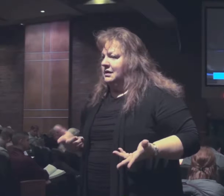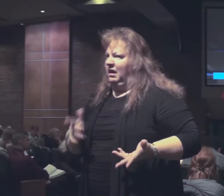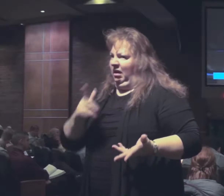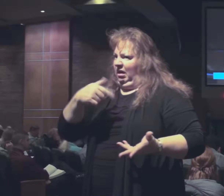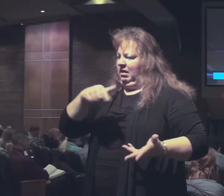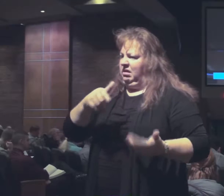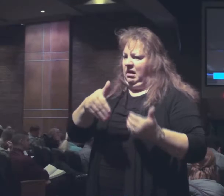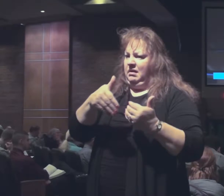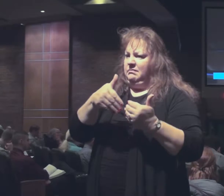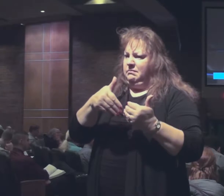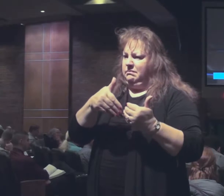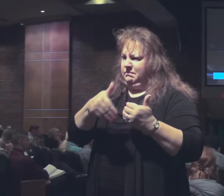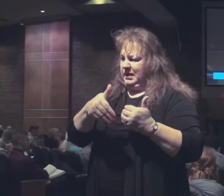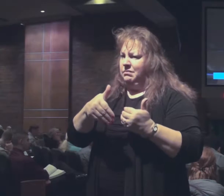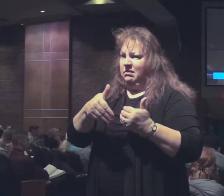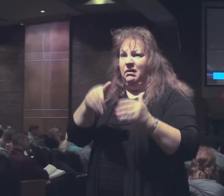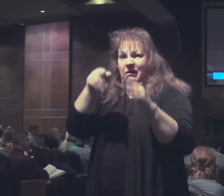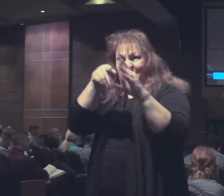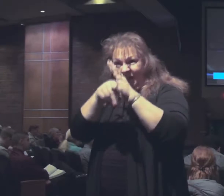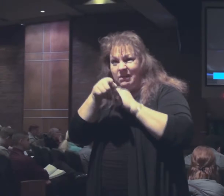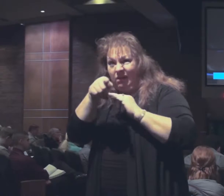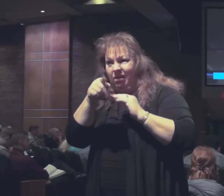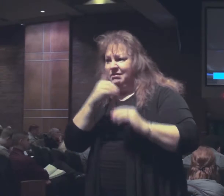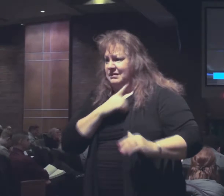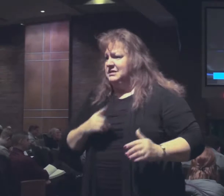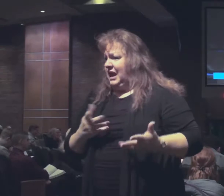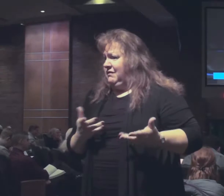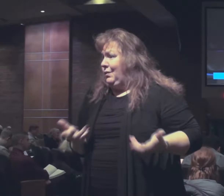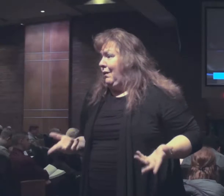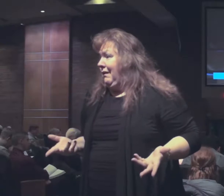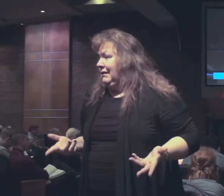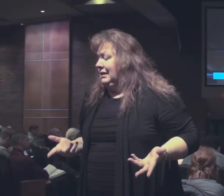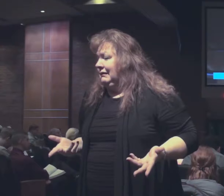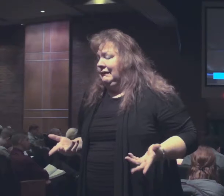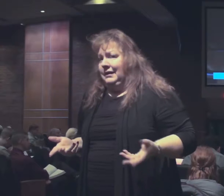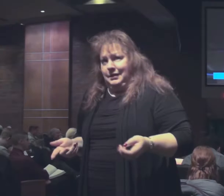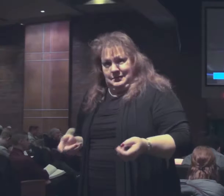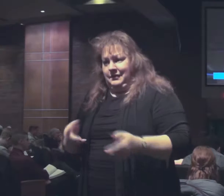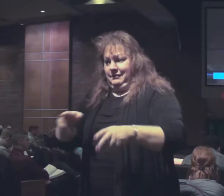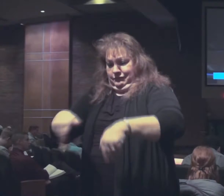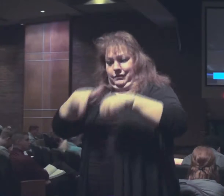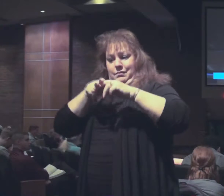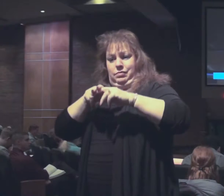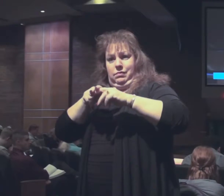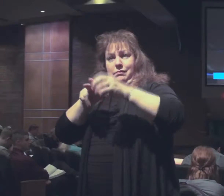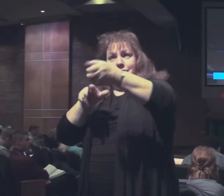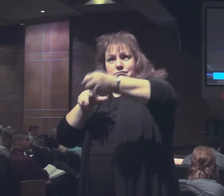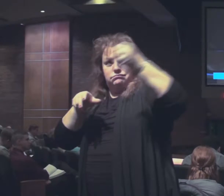Those after him wanted to physically kill him, remove him from the throne